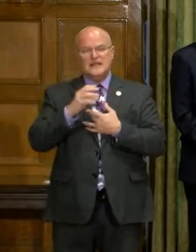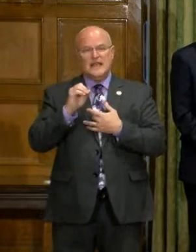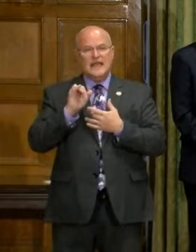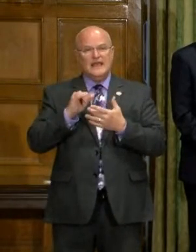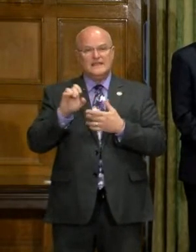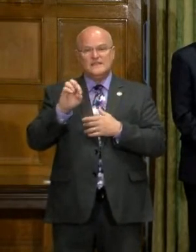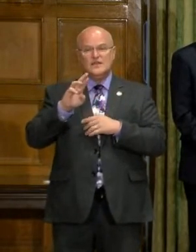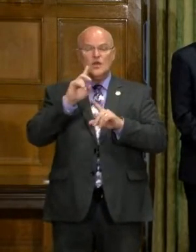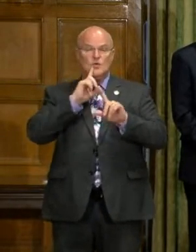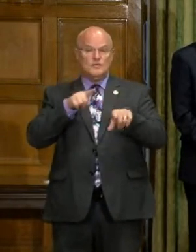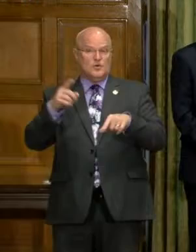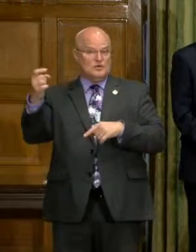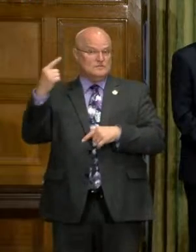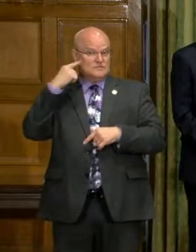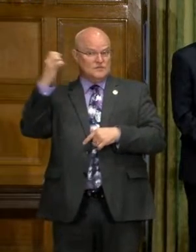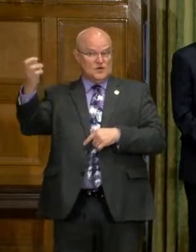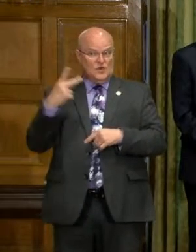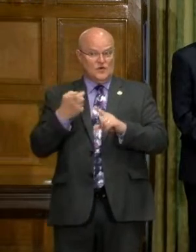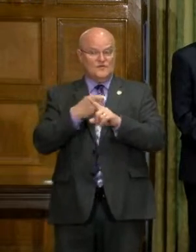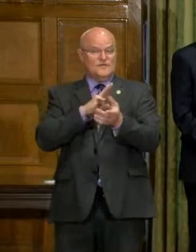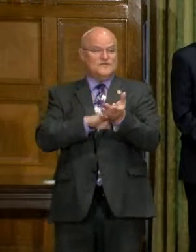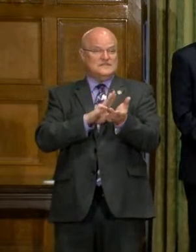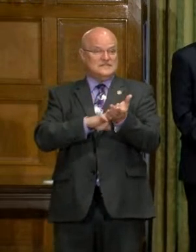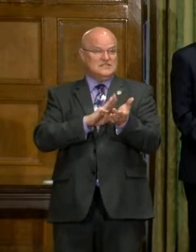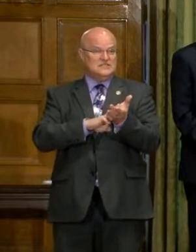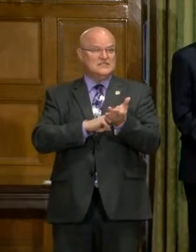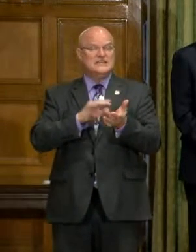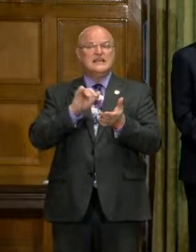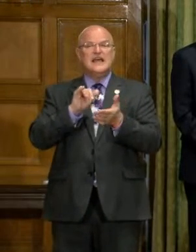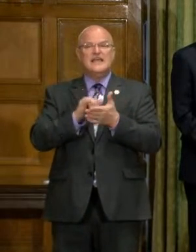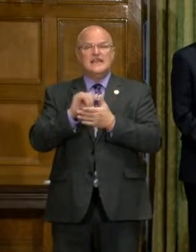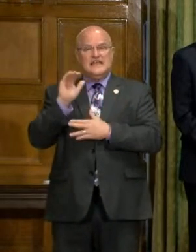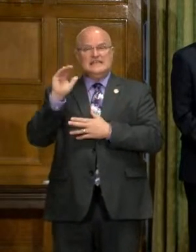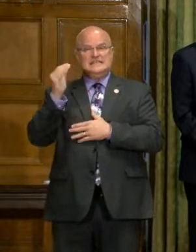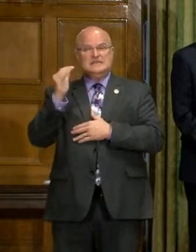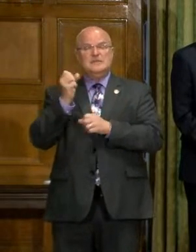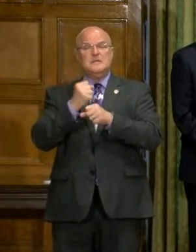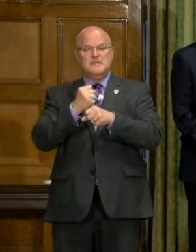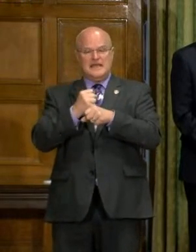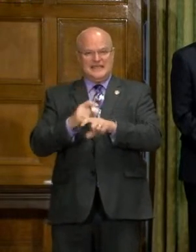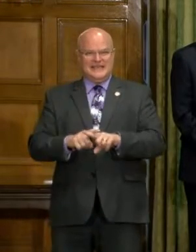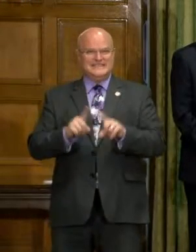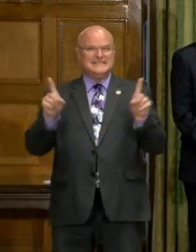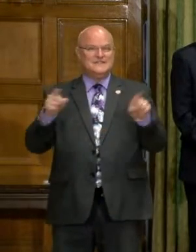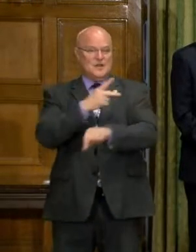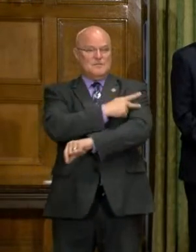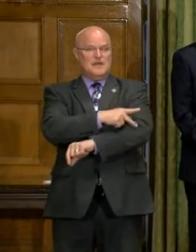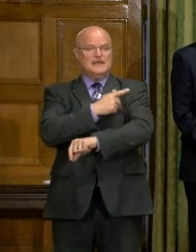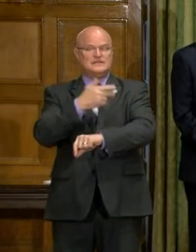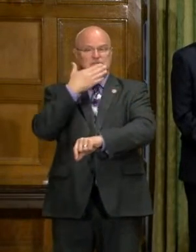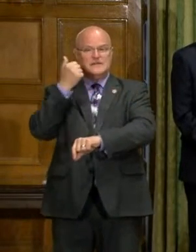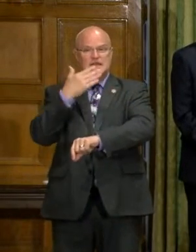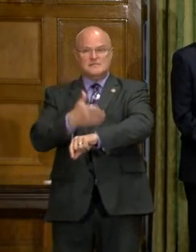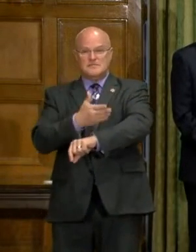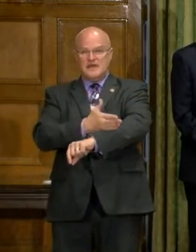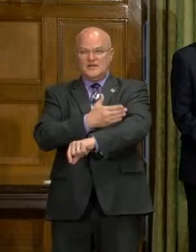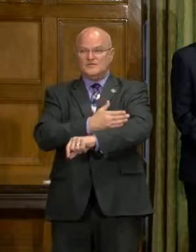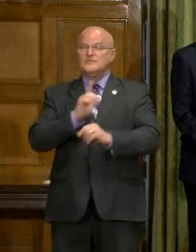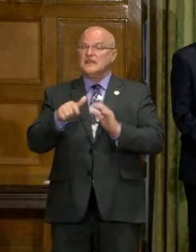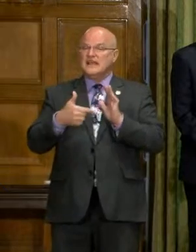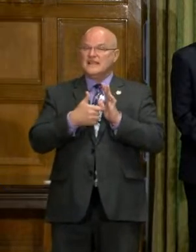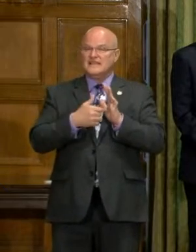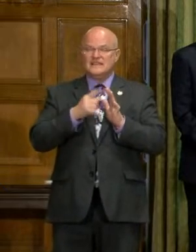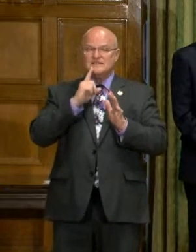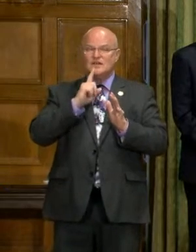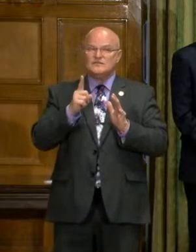the early report backs that we've had from physicians is that it seems to be making a difference. Patients are getting better. These are